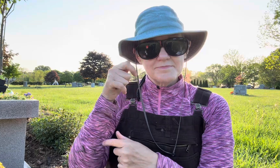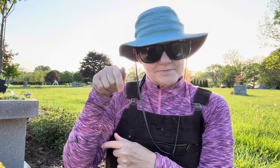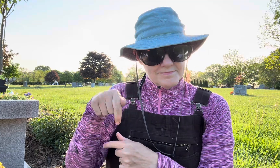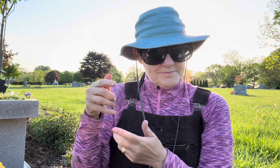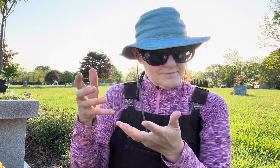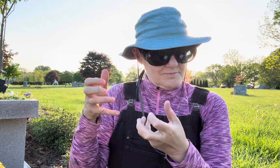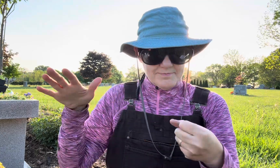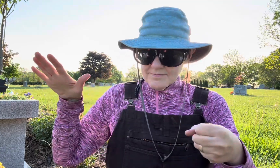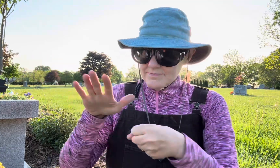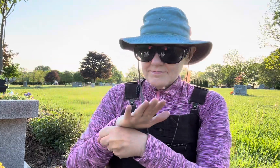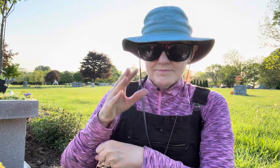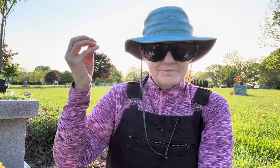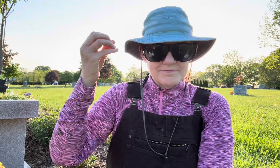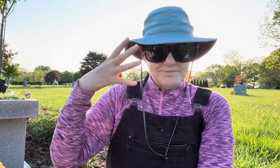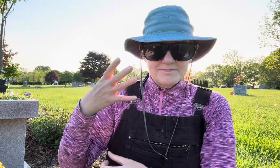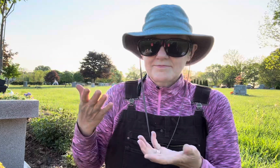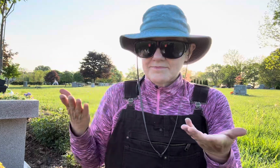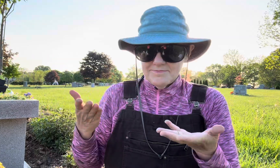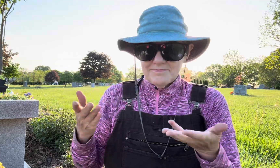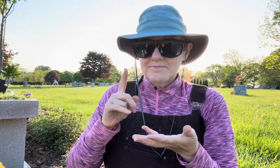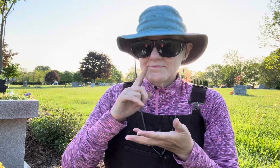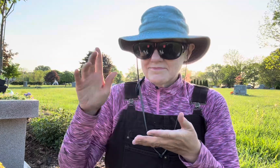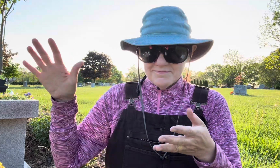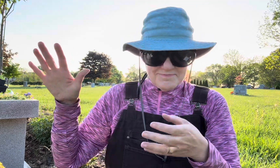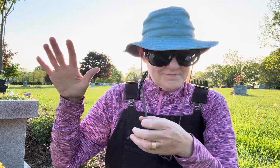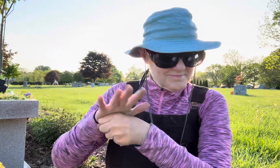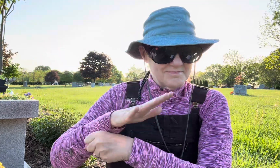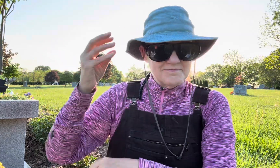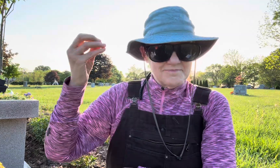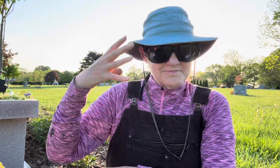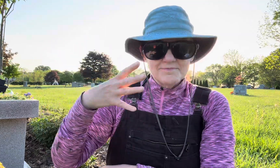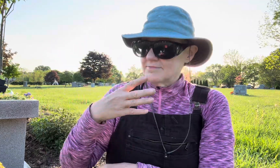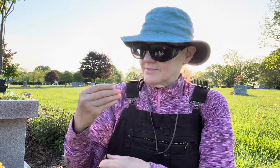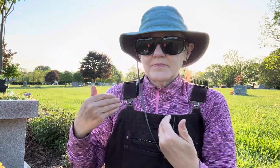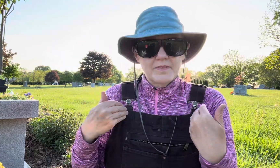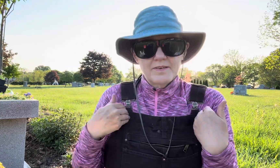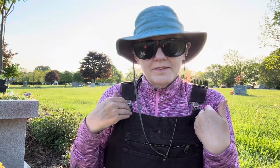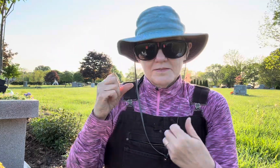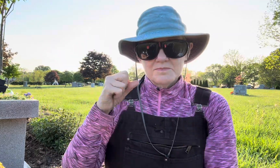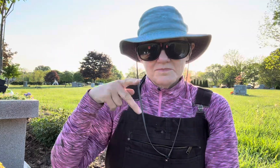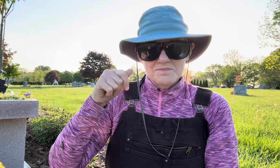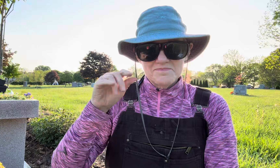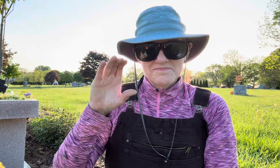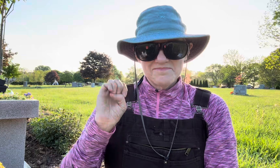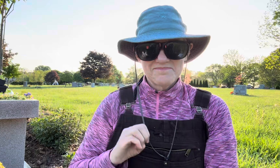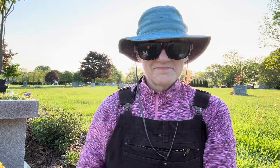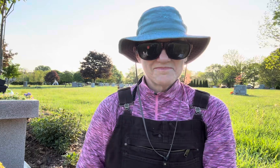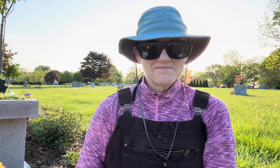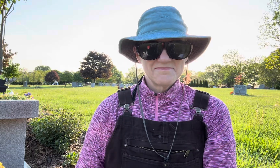perfect place because it gets full sunlight they like, and I have the space.